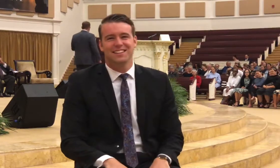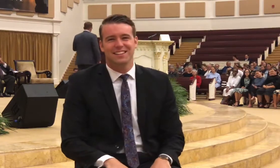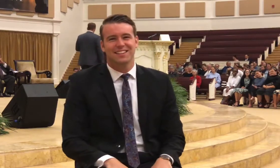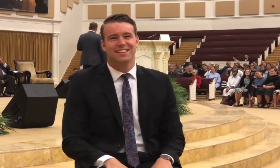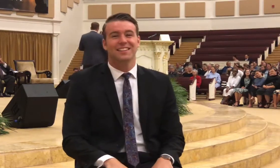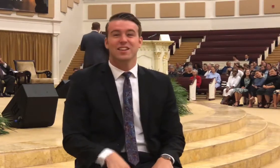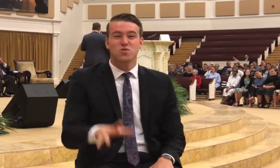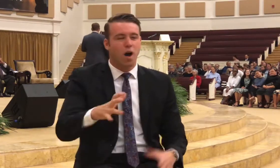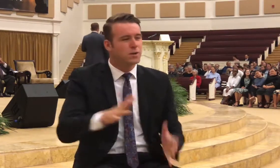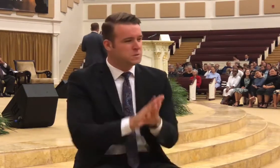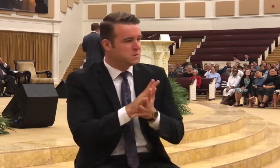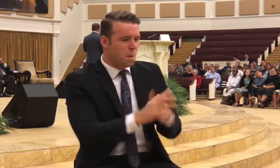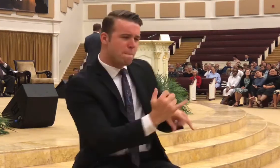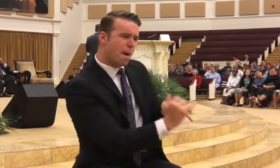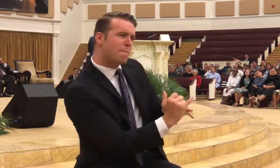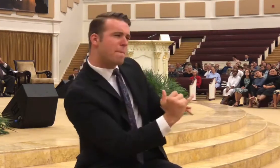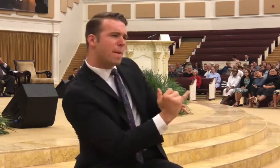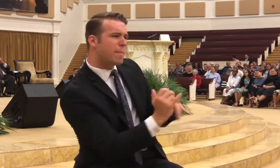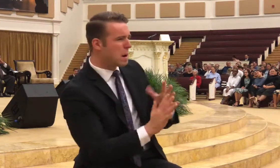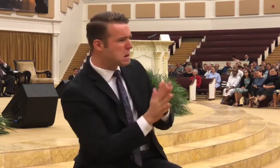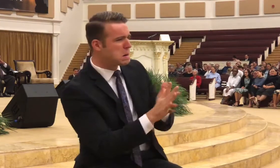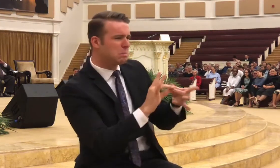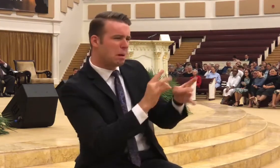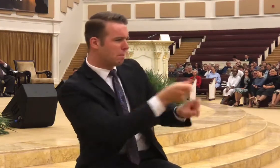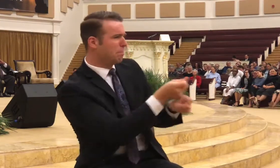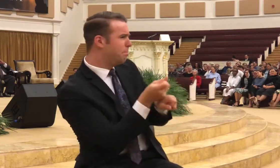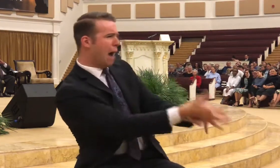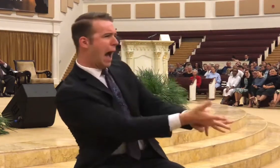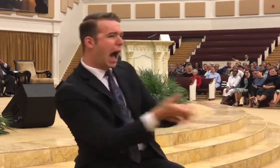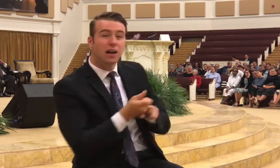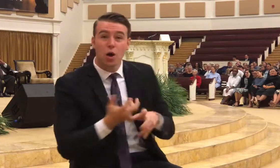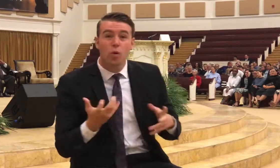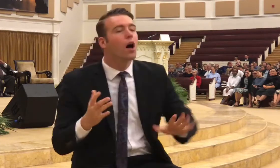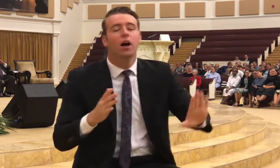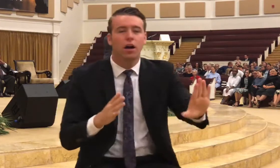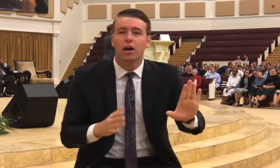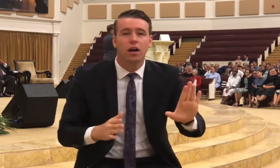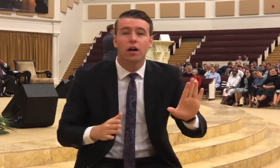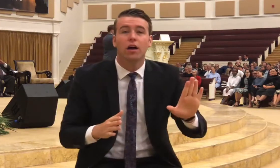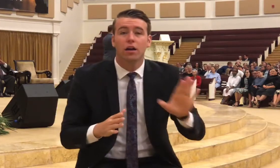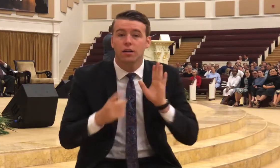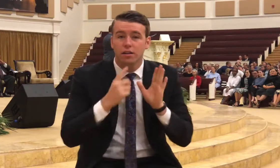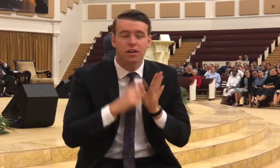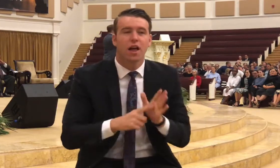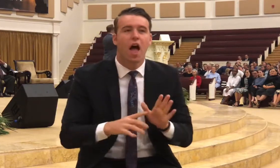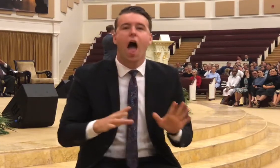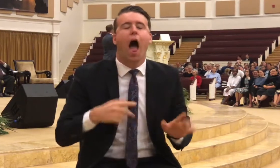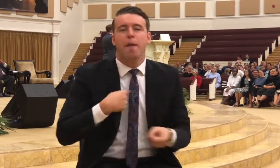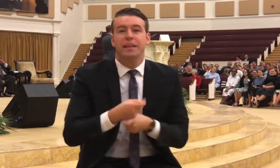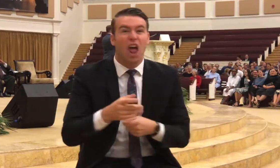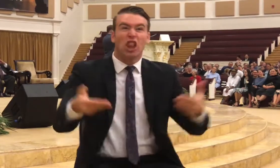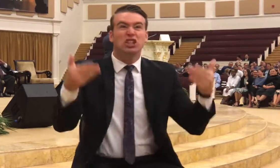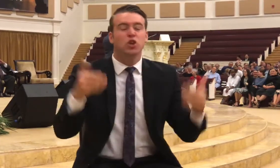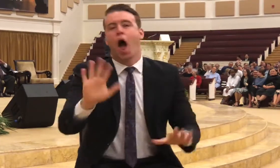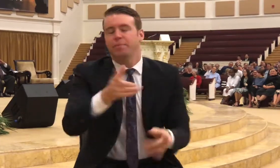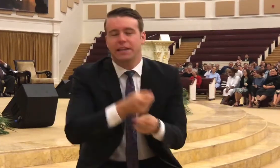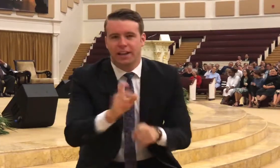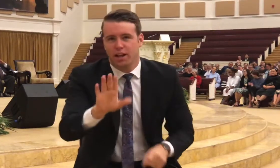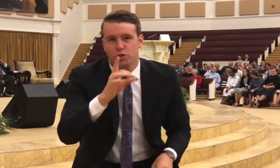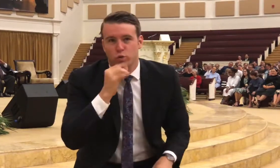Want to cuss somebody out? Want to give somebody a piece of your mind? Okay, let's just do it. I'm kidding, but.